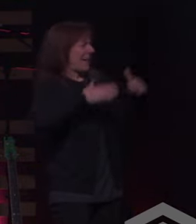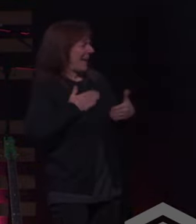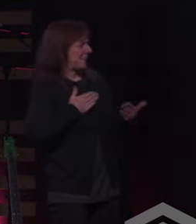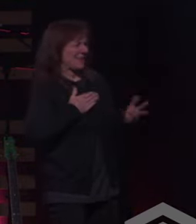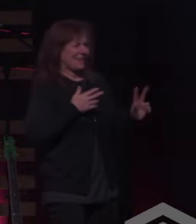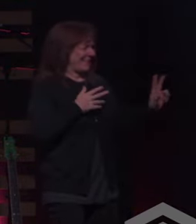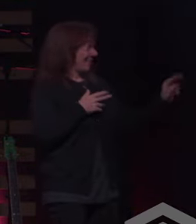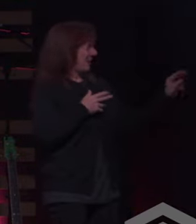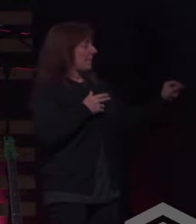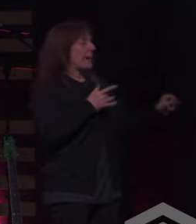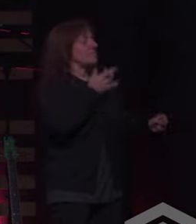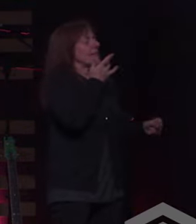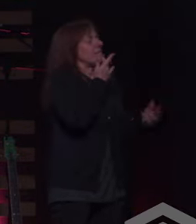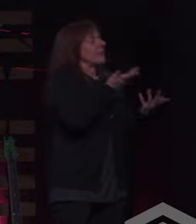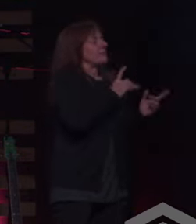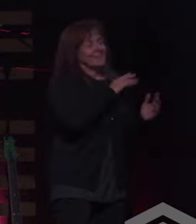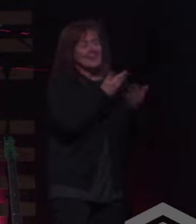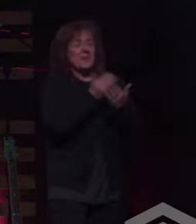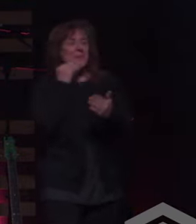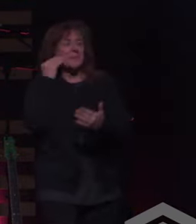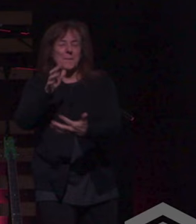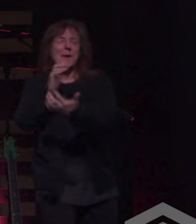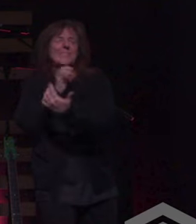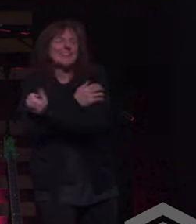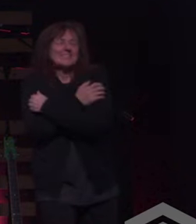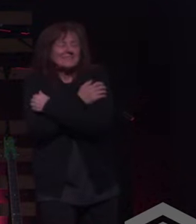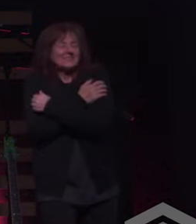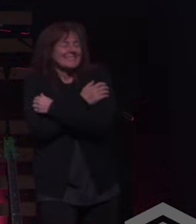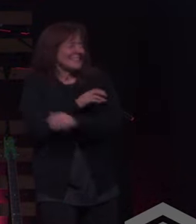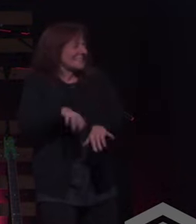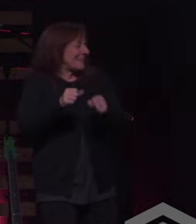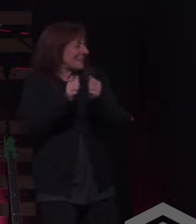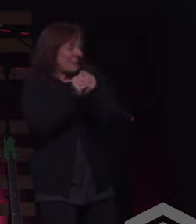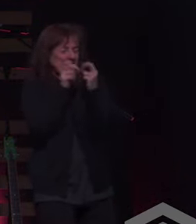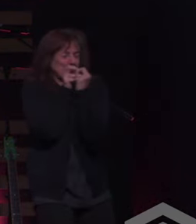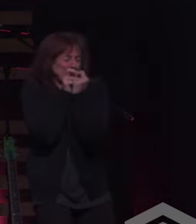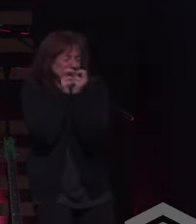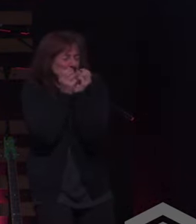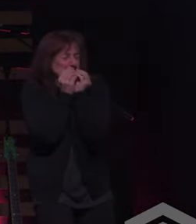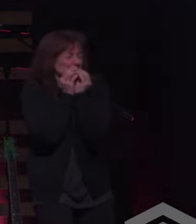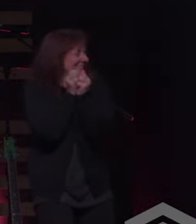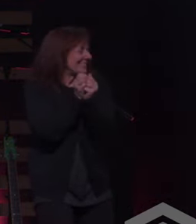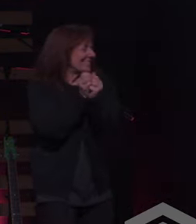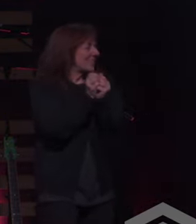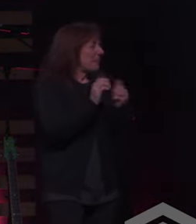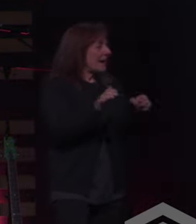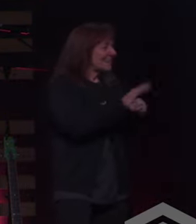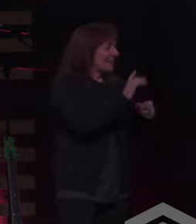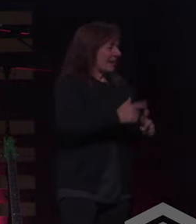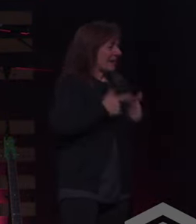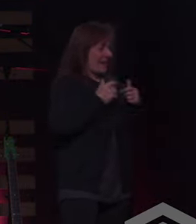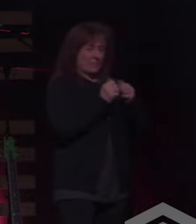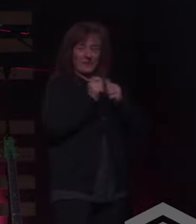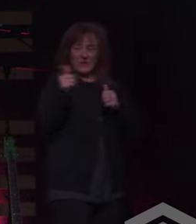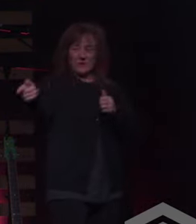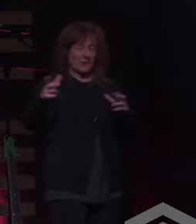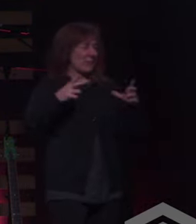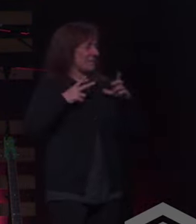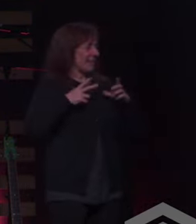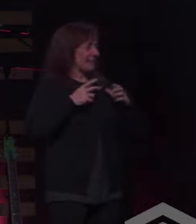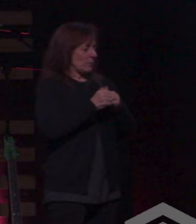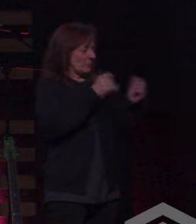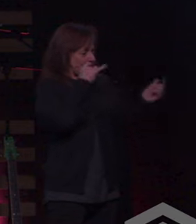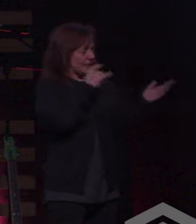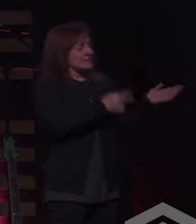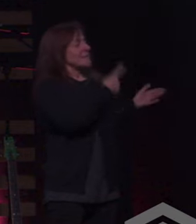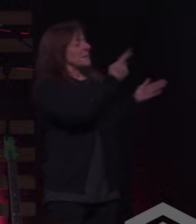do is to go home to my family and to my wife and spend time with her. If my entire life could be going on vacation with my wife and then bring my kids